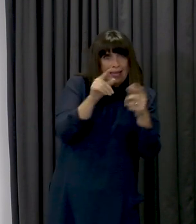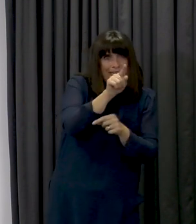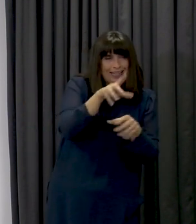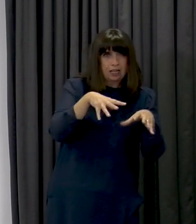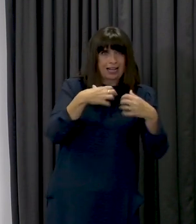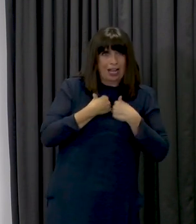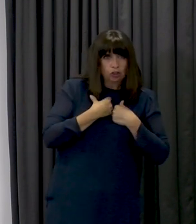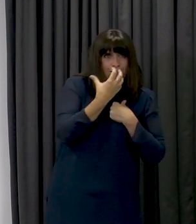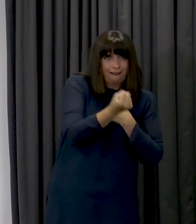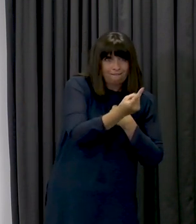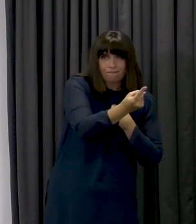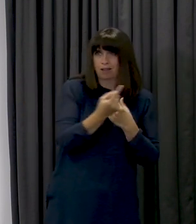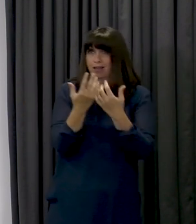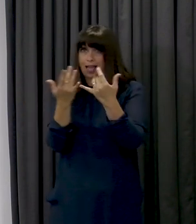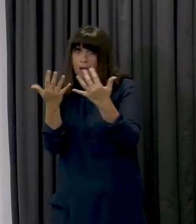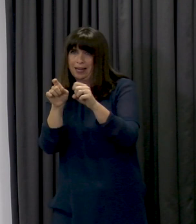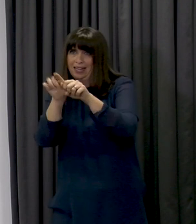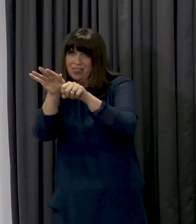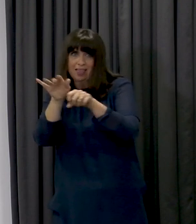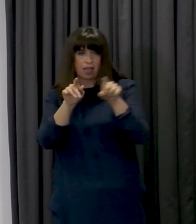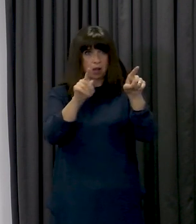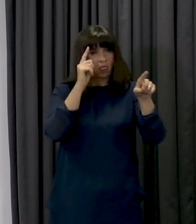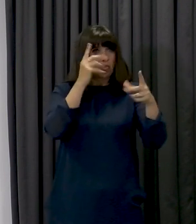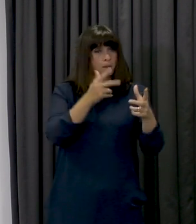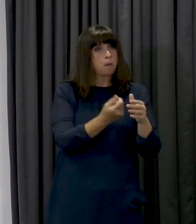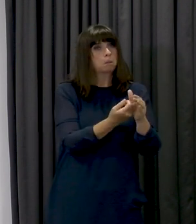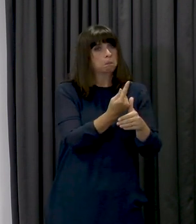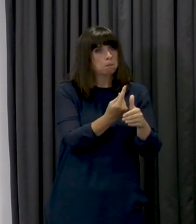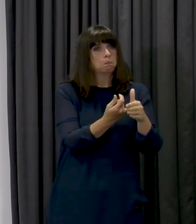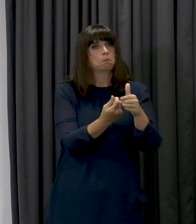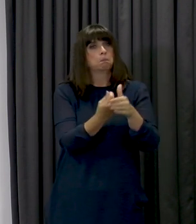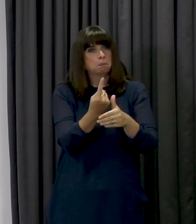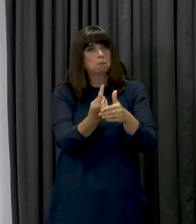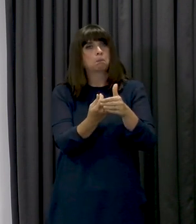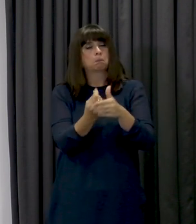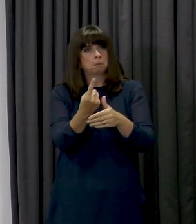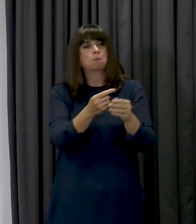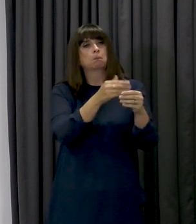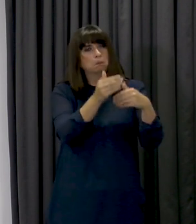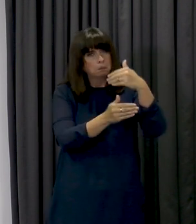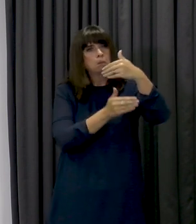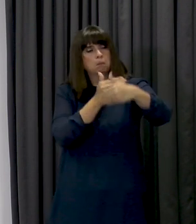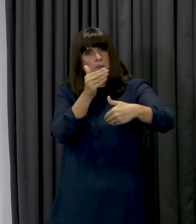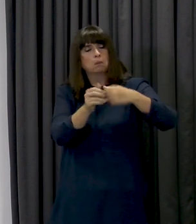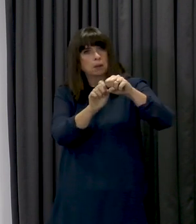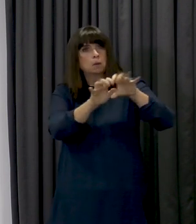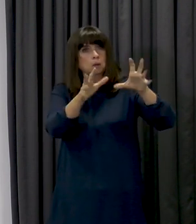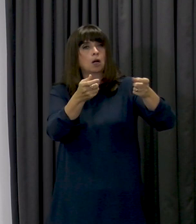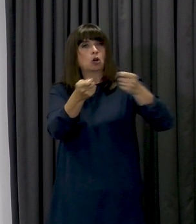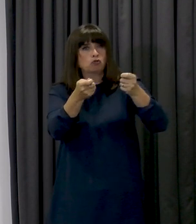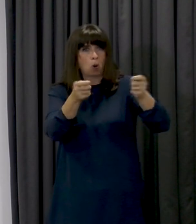in Wrexham. We think that it is stable, and where there have been outbreaks in particular places, they're